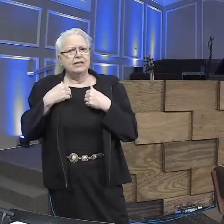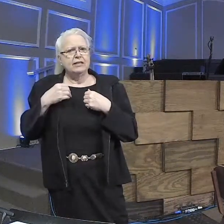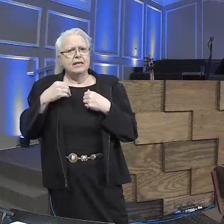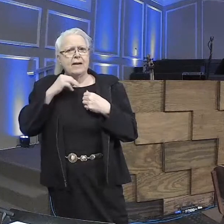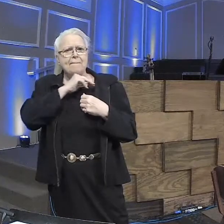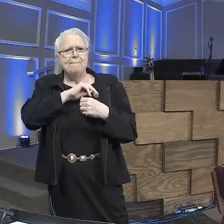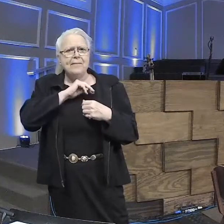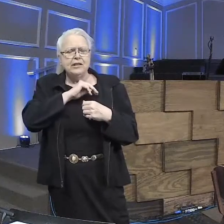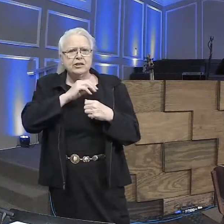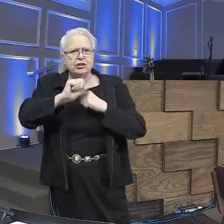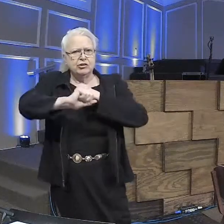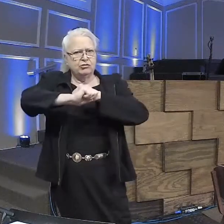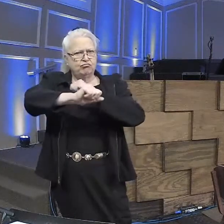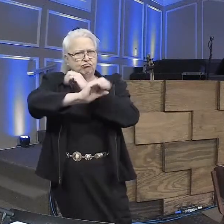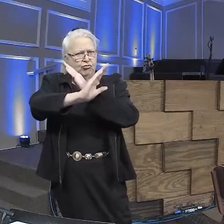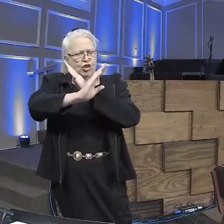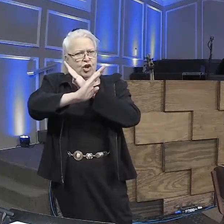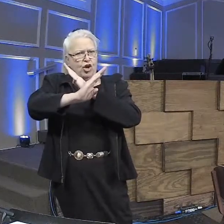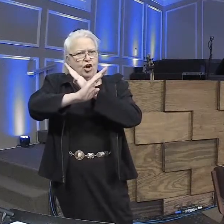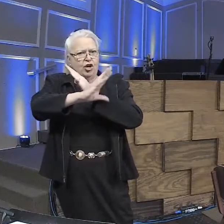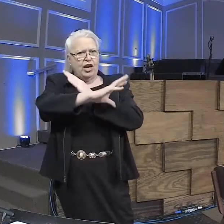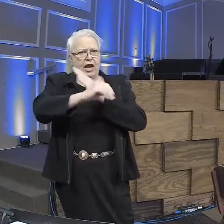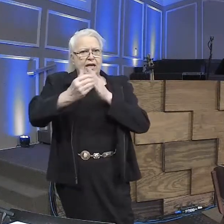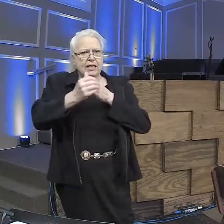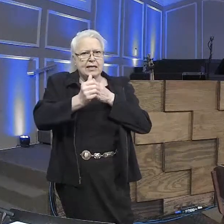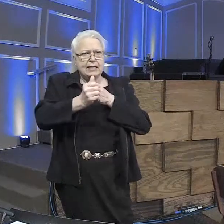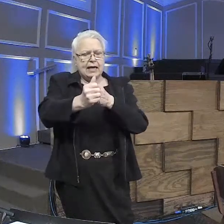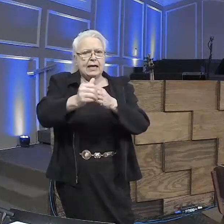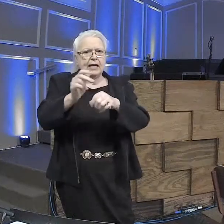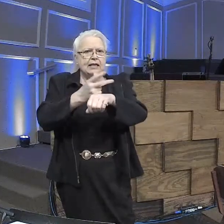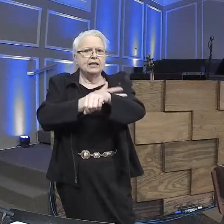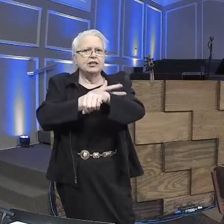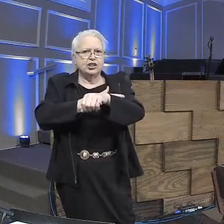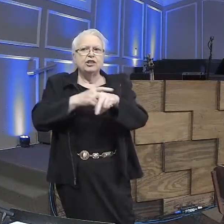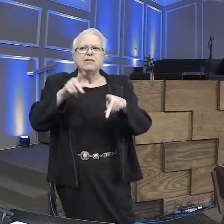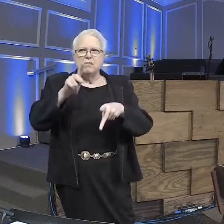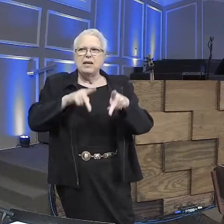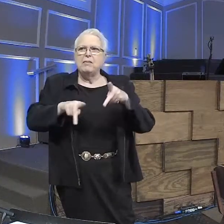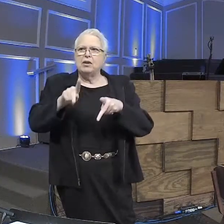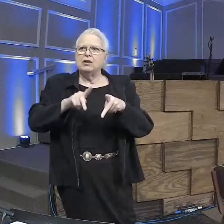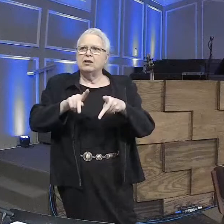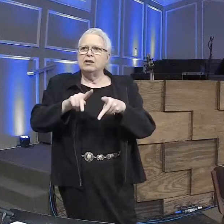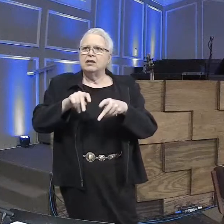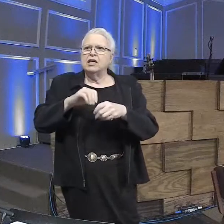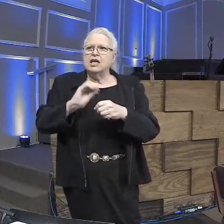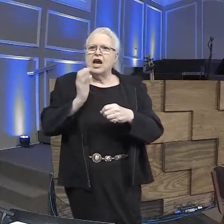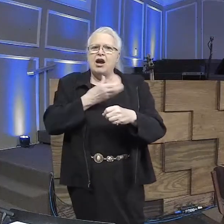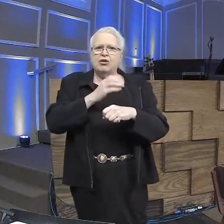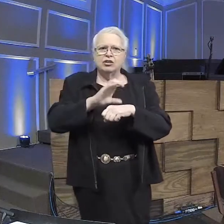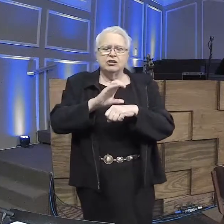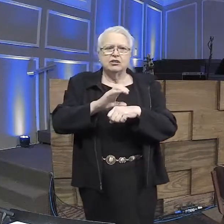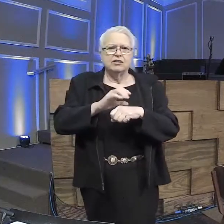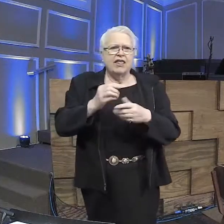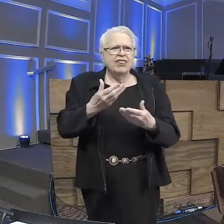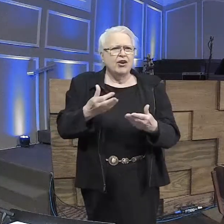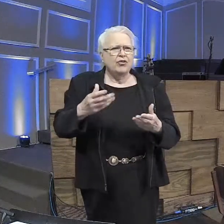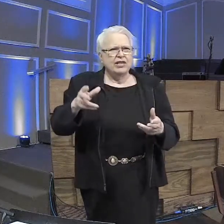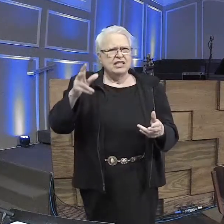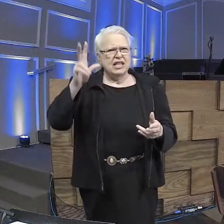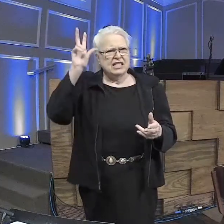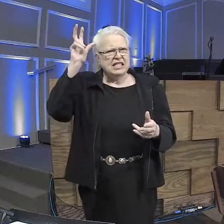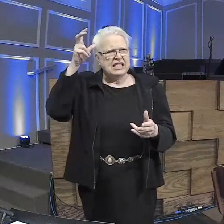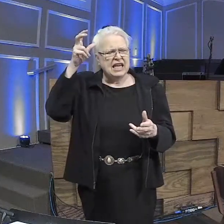guard and to guide the sheep of our flock. There is a satanic movement